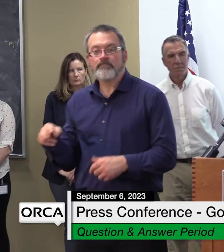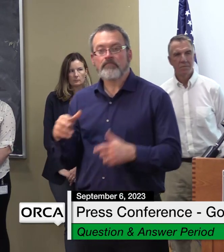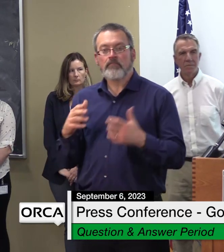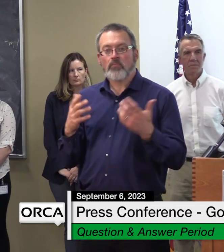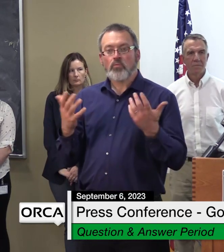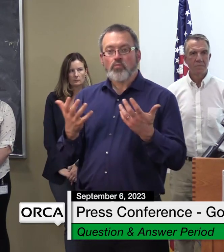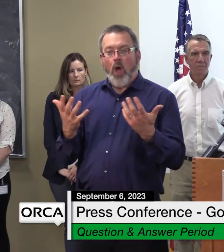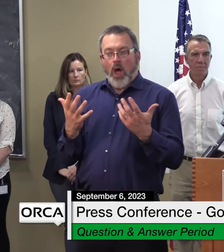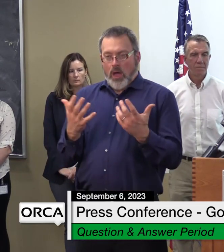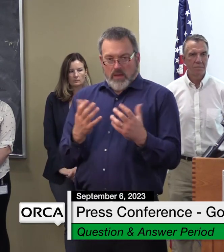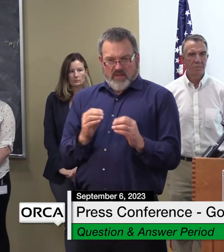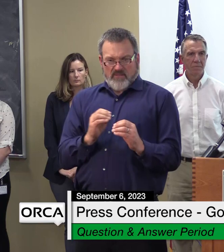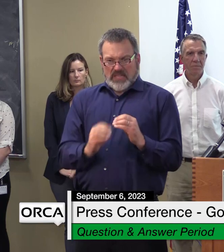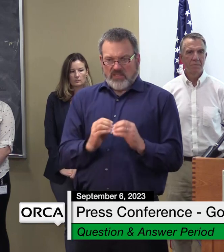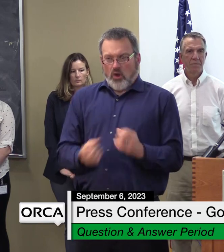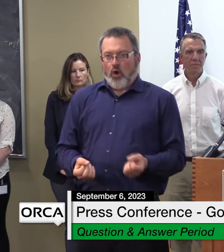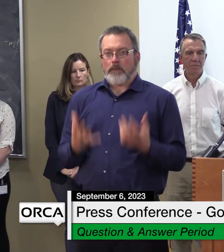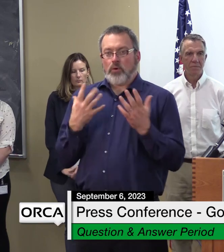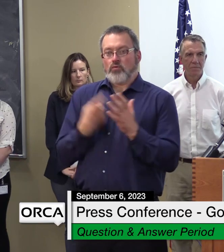that?